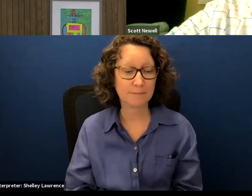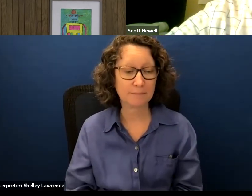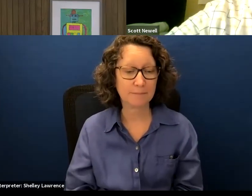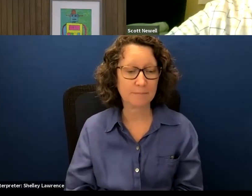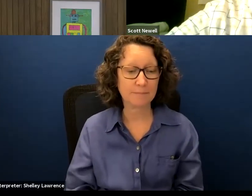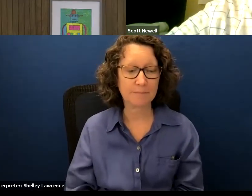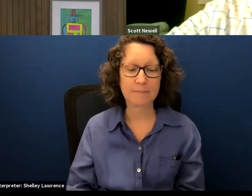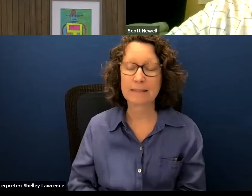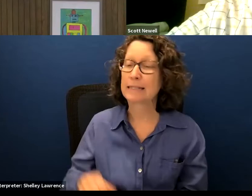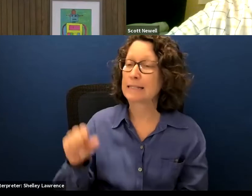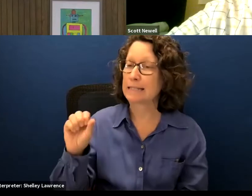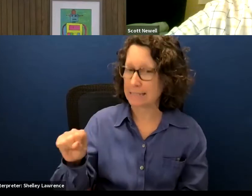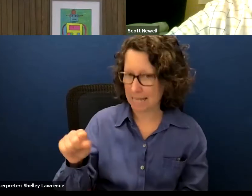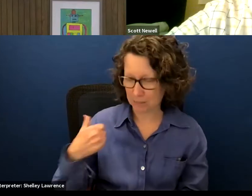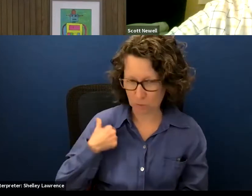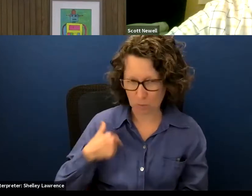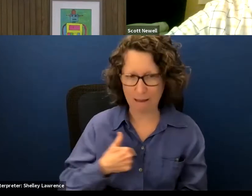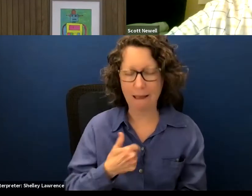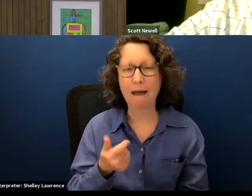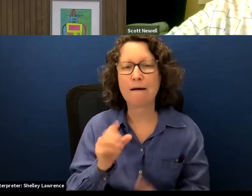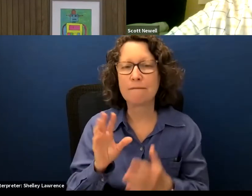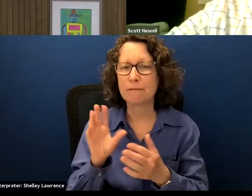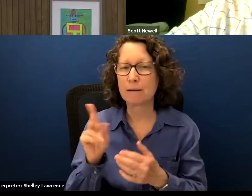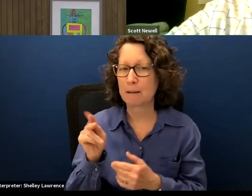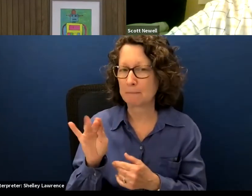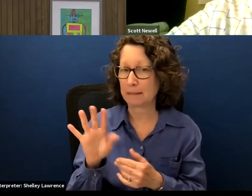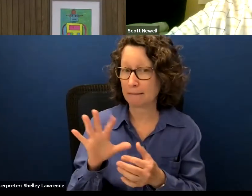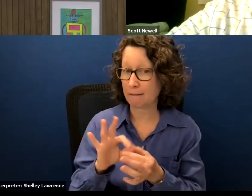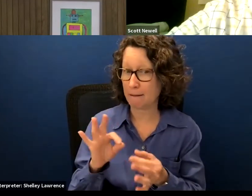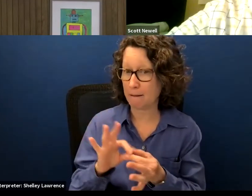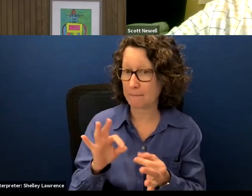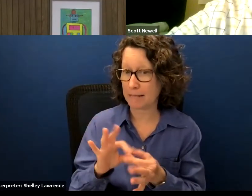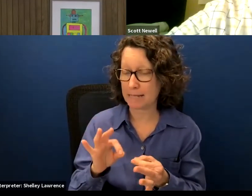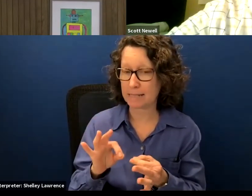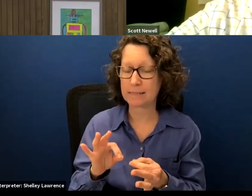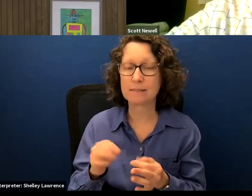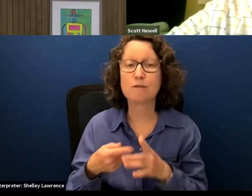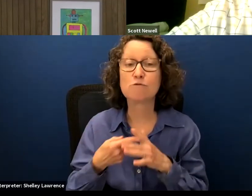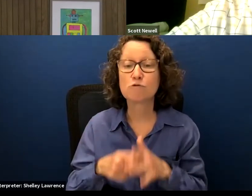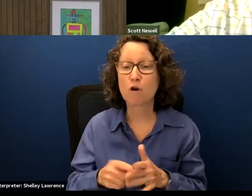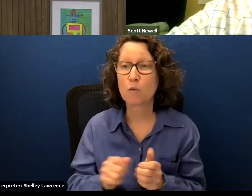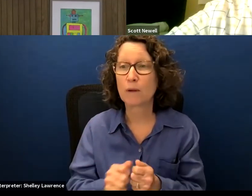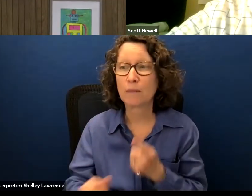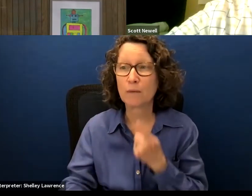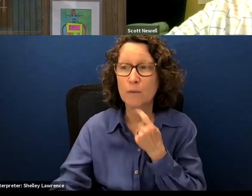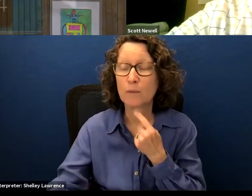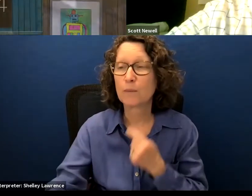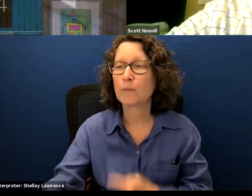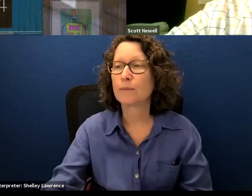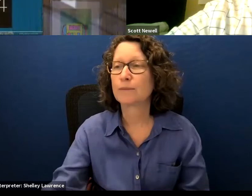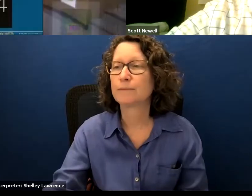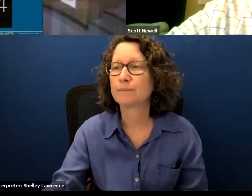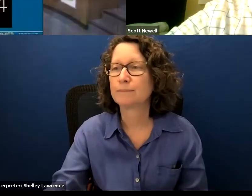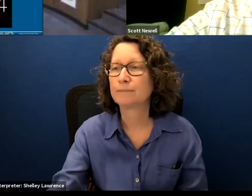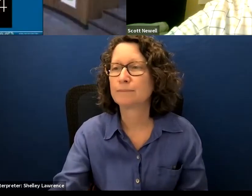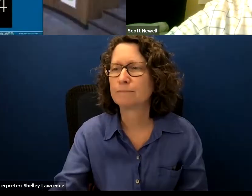Thank you, President Munoz. We do have public comment on this item. I will begin with Alan Evenstein.